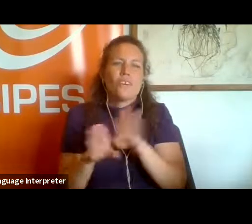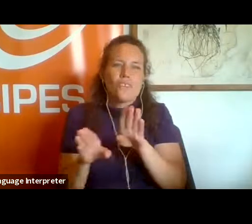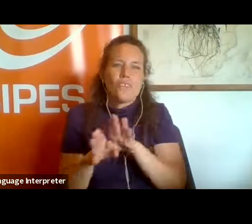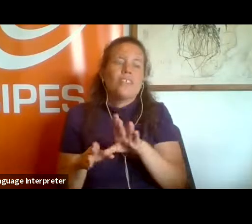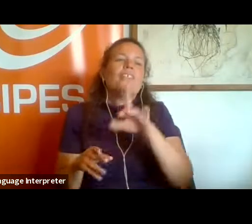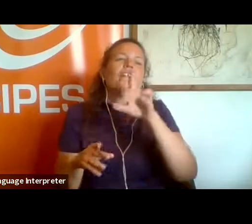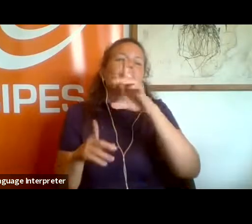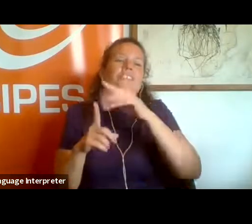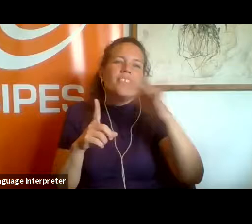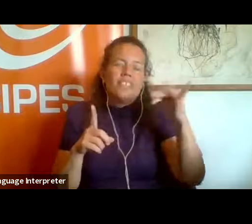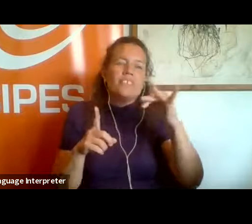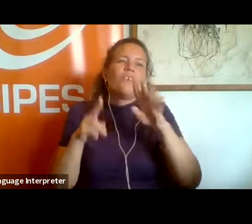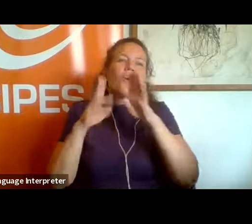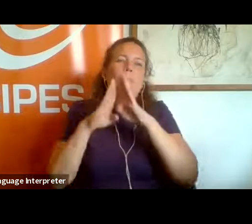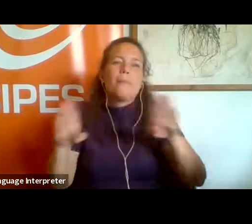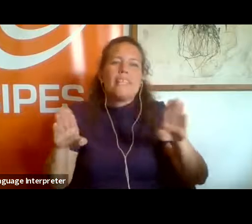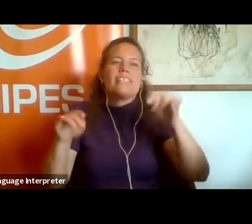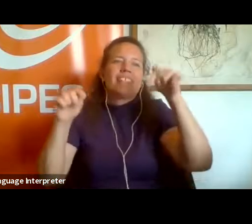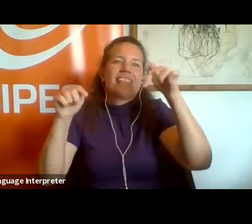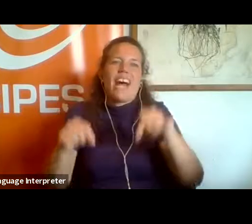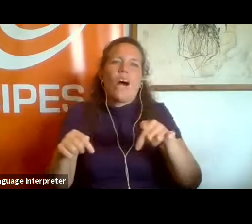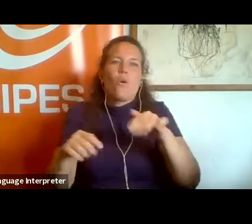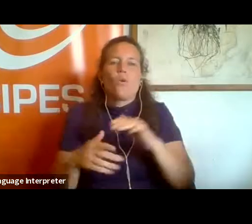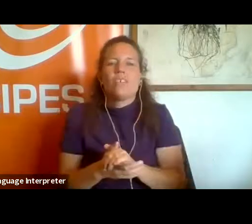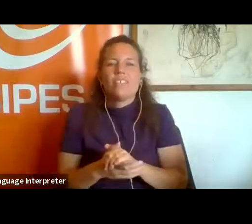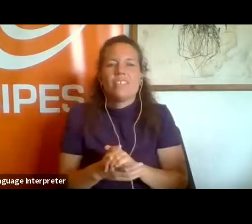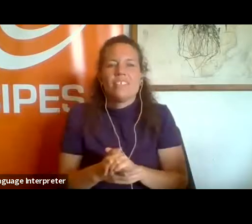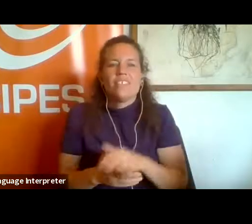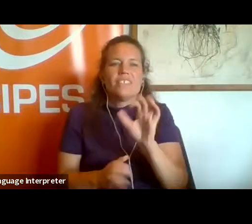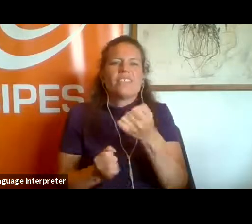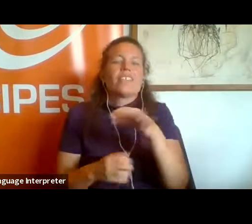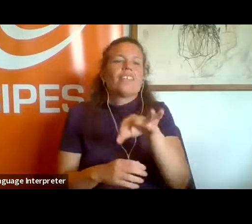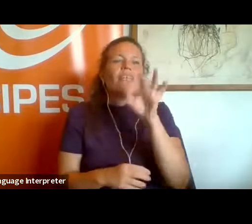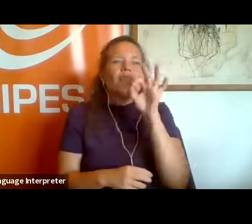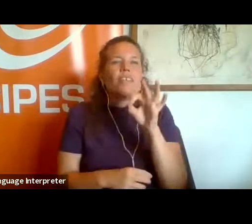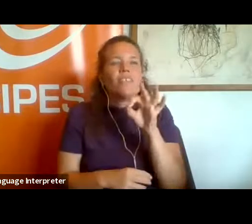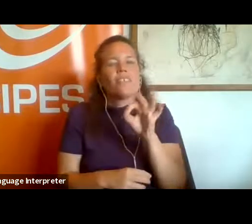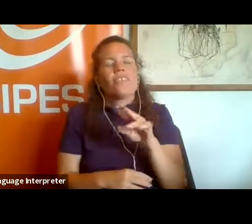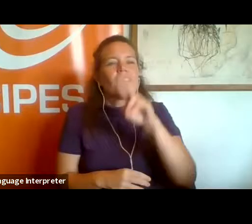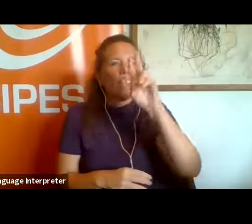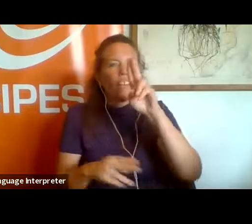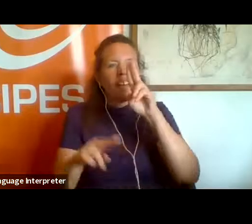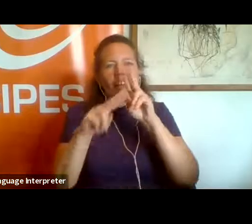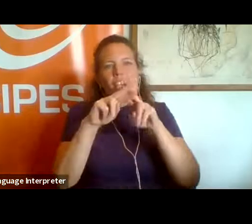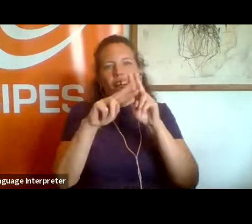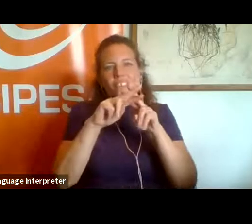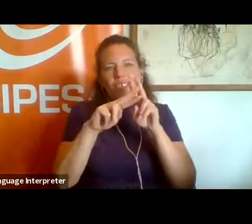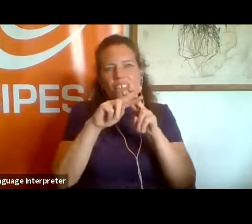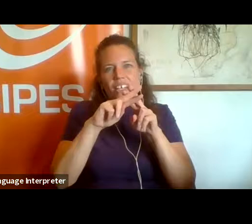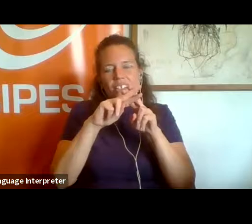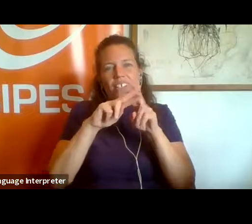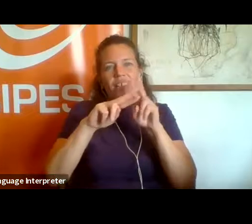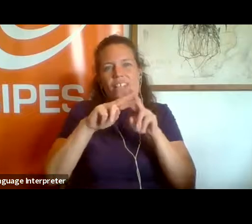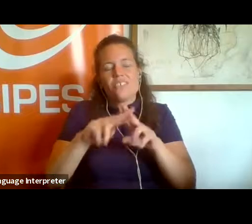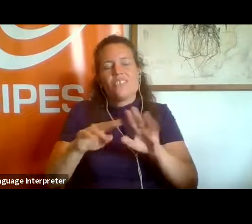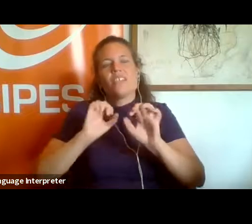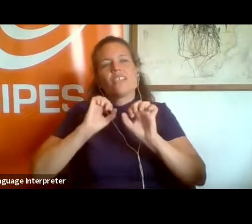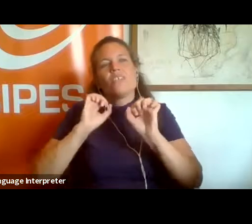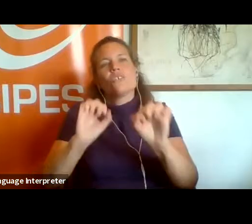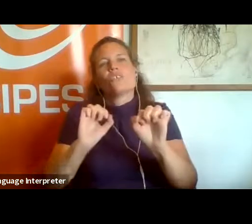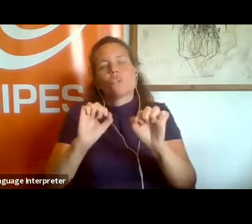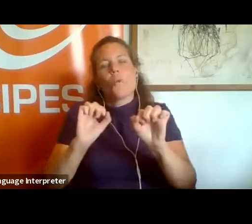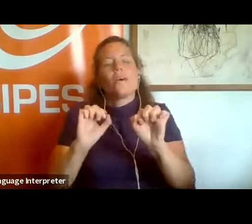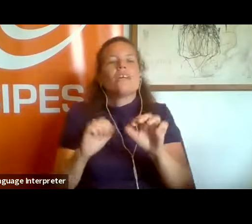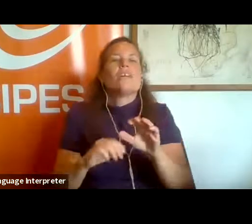@Digital Peace Now. And you can find us on our hashtags, hashtag stop cyber warfare. And for the Paris